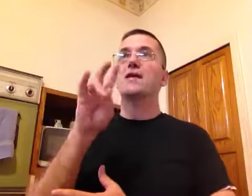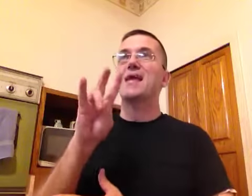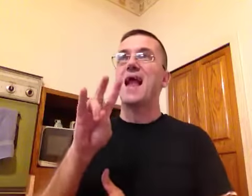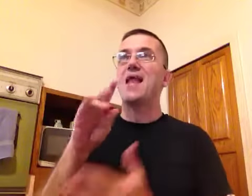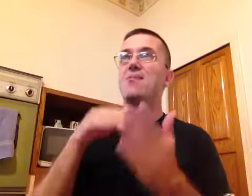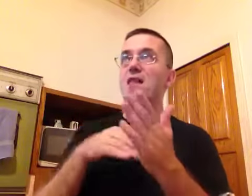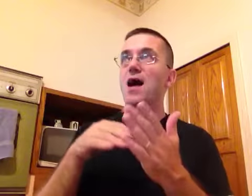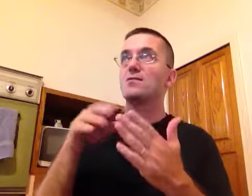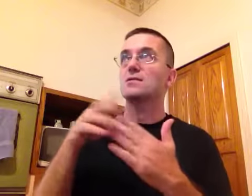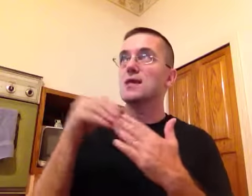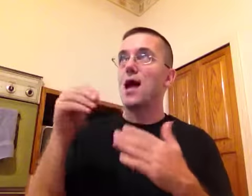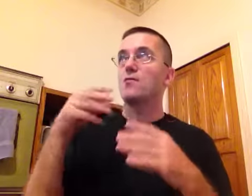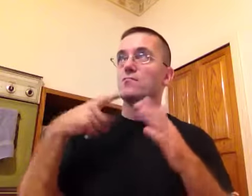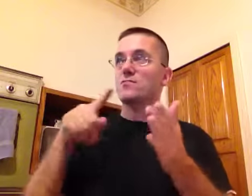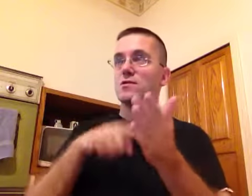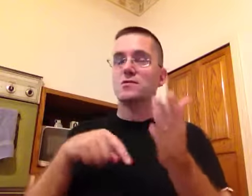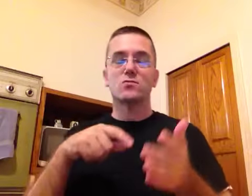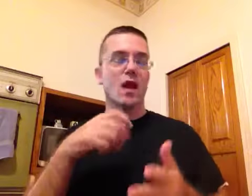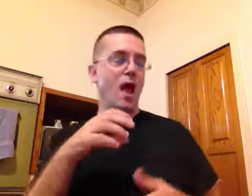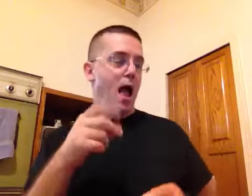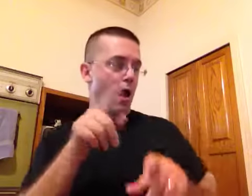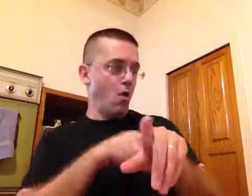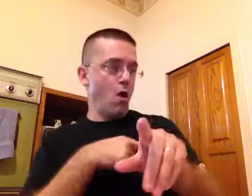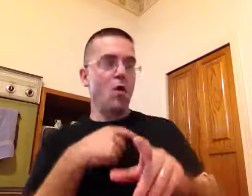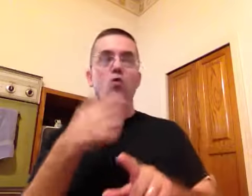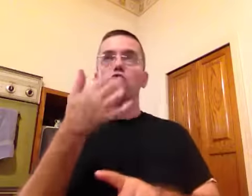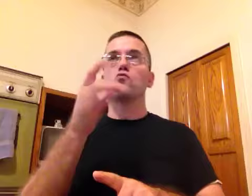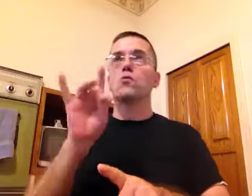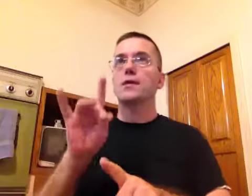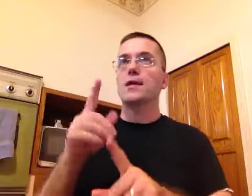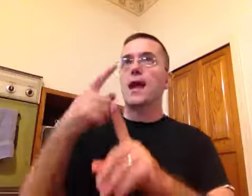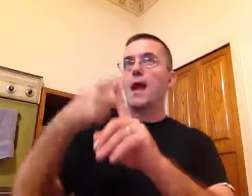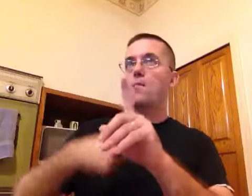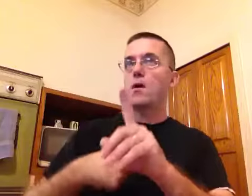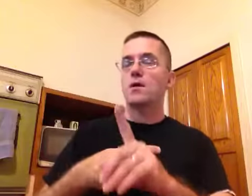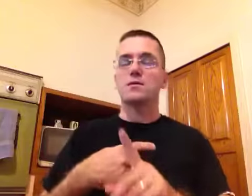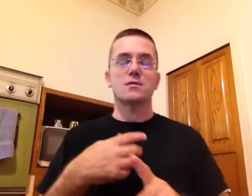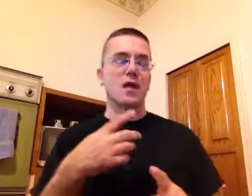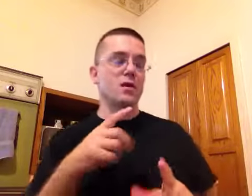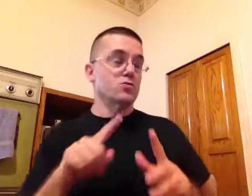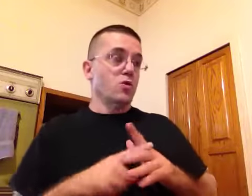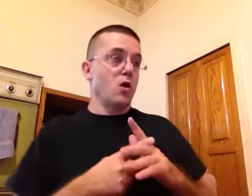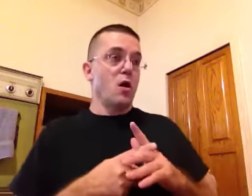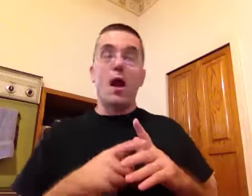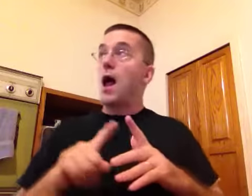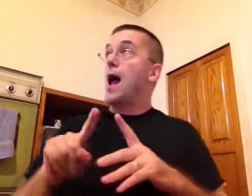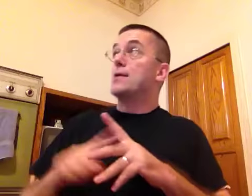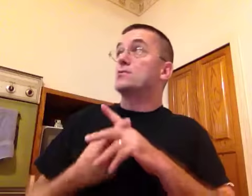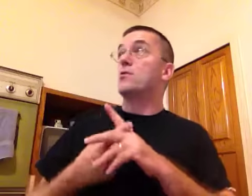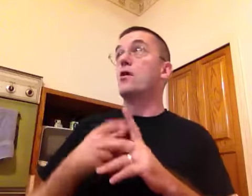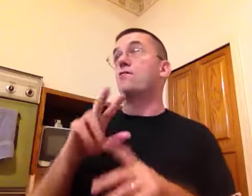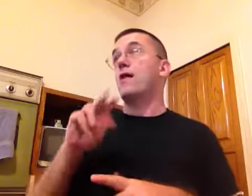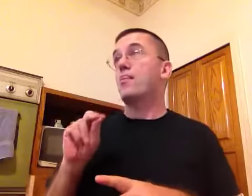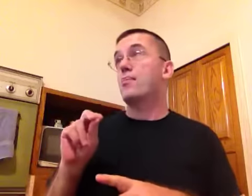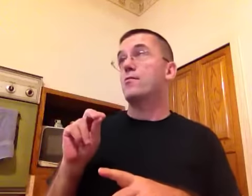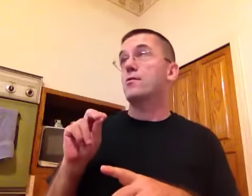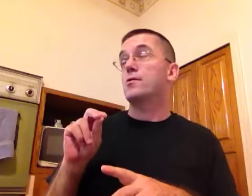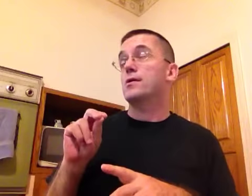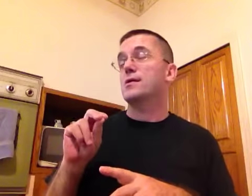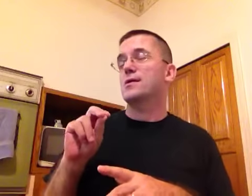go. Making what kind of money? I started out at 30 and now I'm making 38. Wow. So you're a single mom? I actually am single.